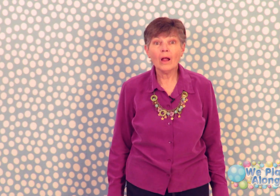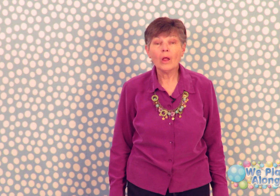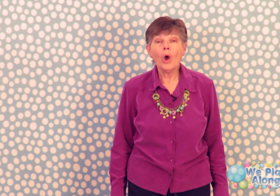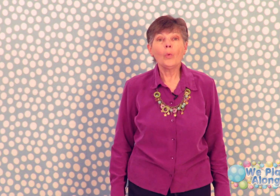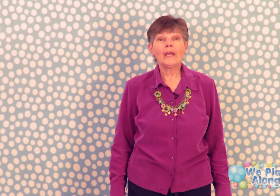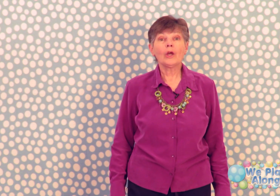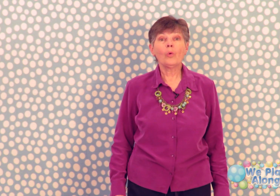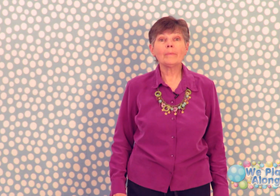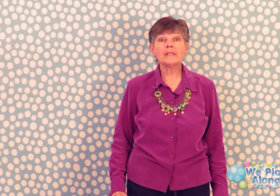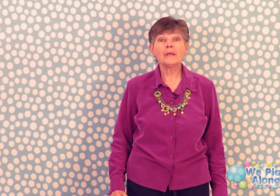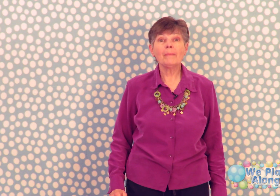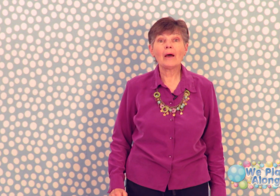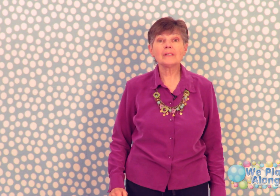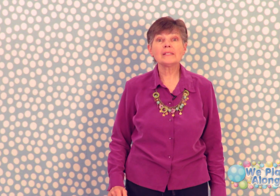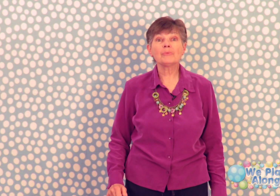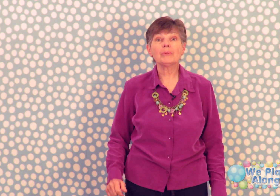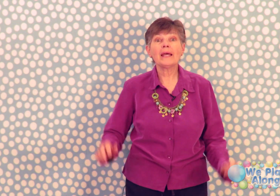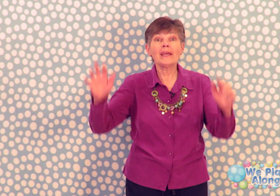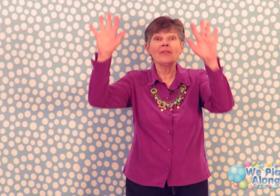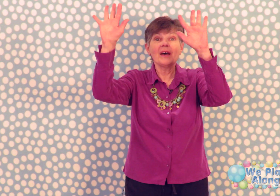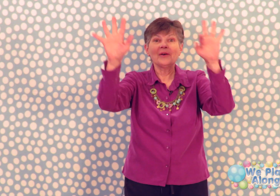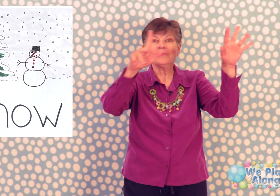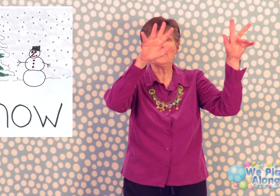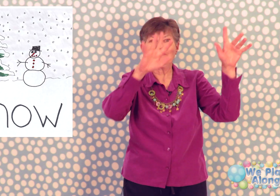"Well, we could go up to the mountains and play in the,